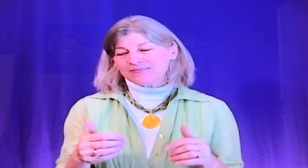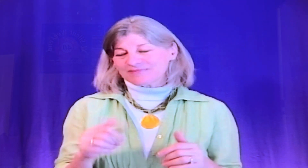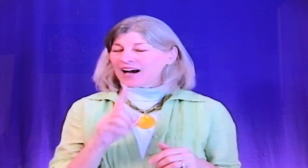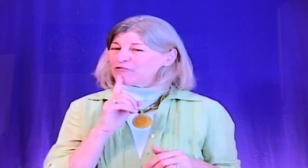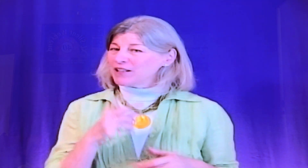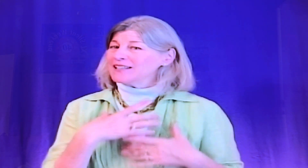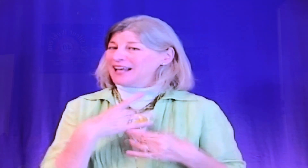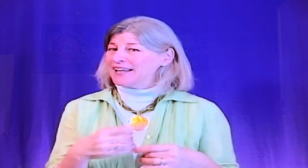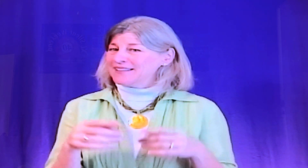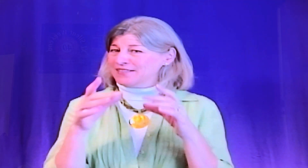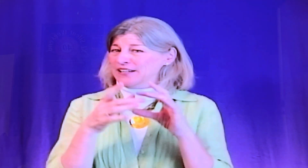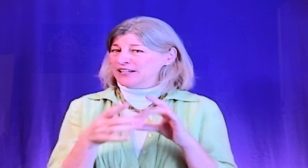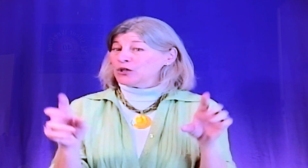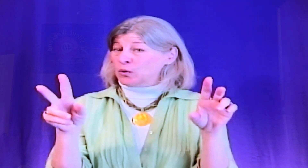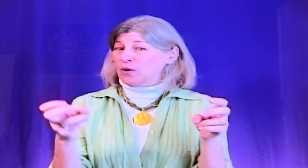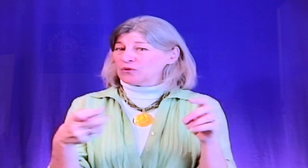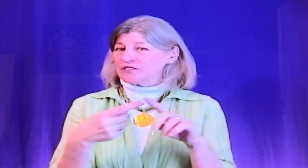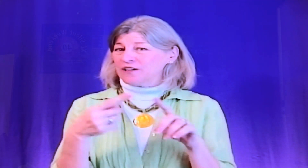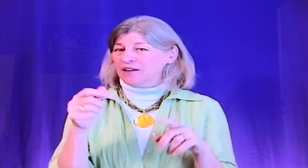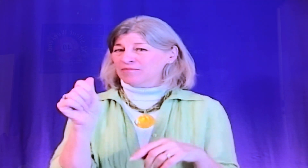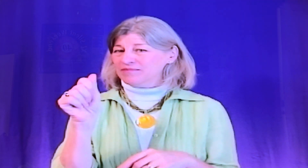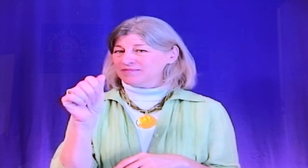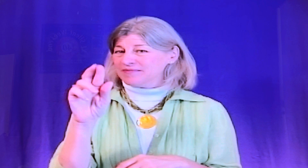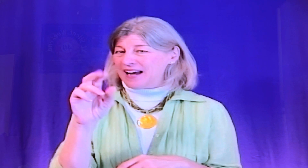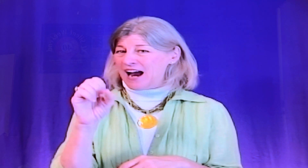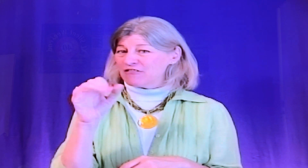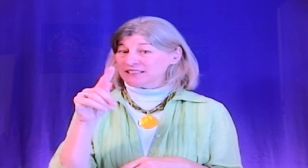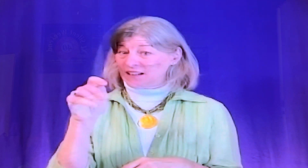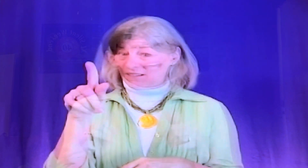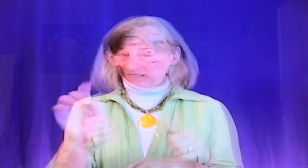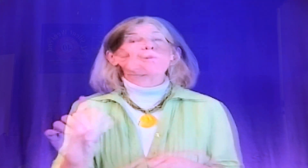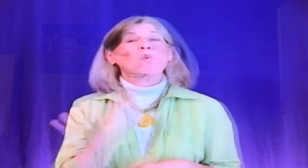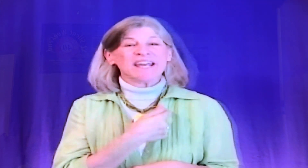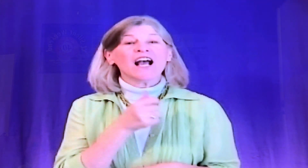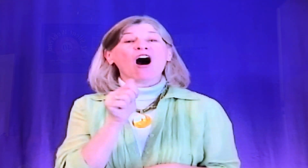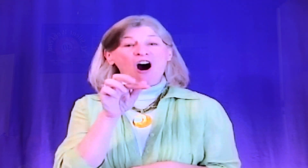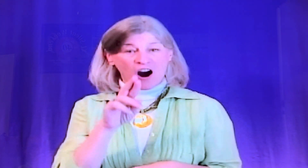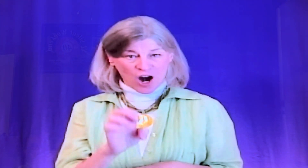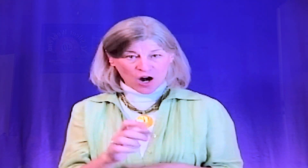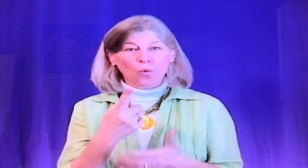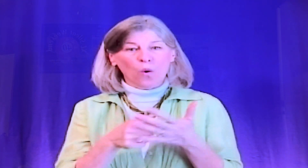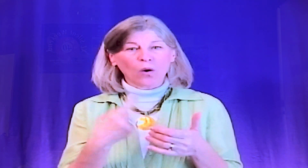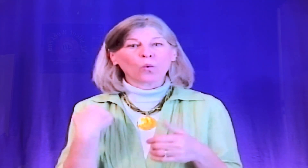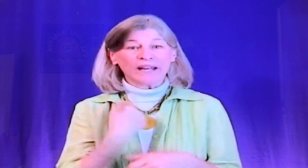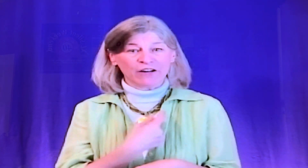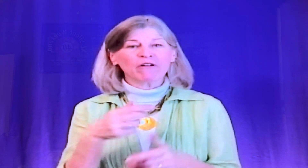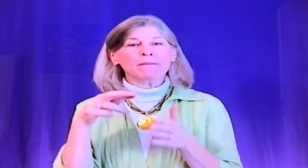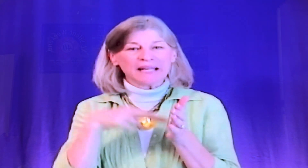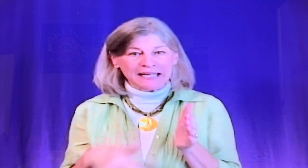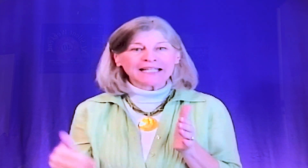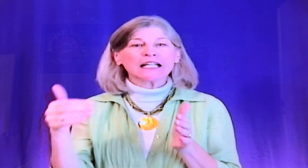I really like the quotes from Aristotle. We are what we repeatedly